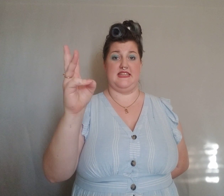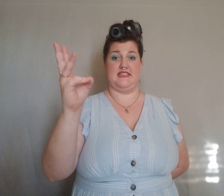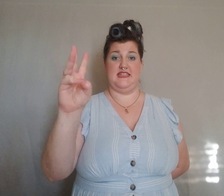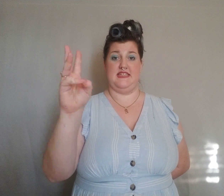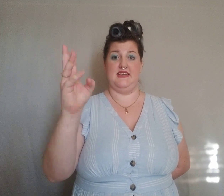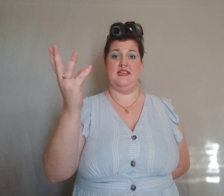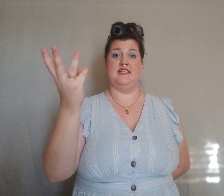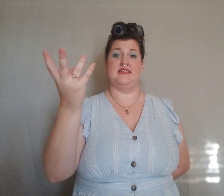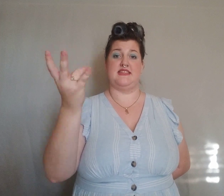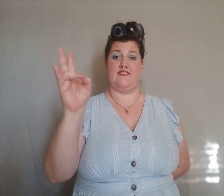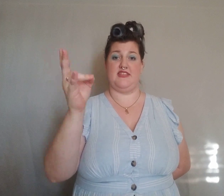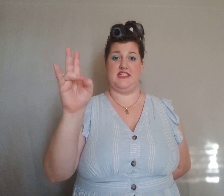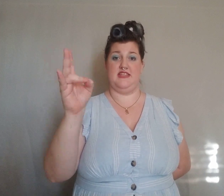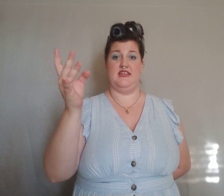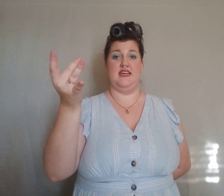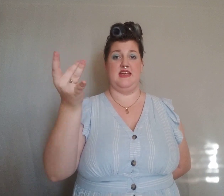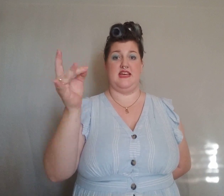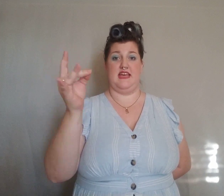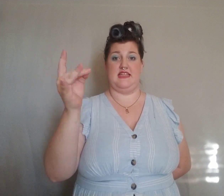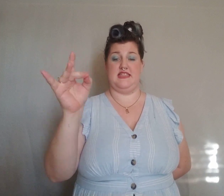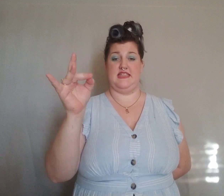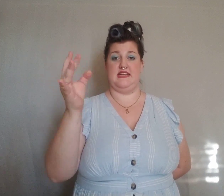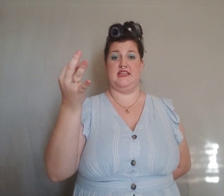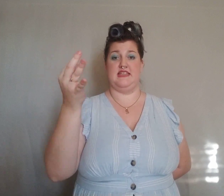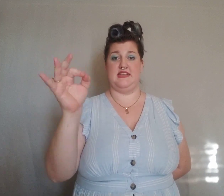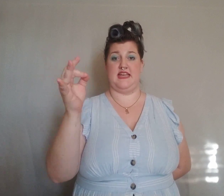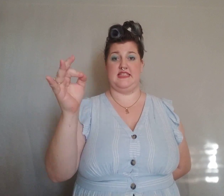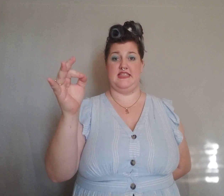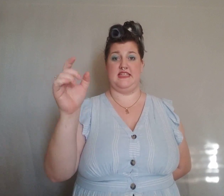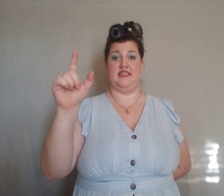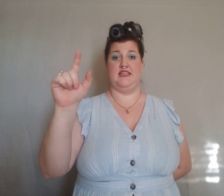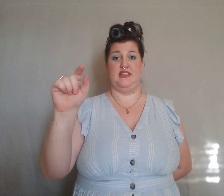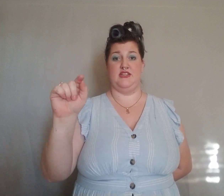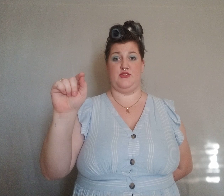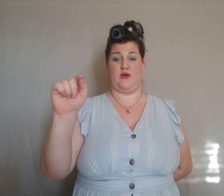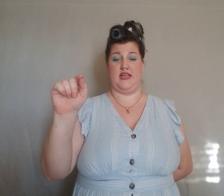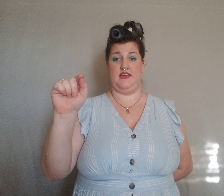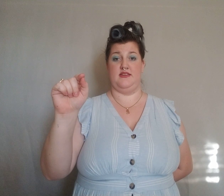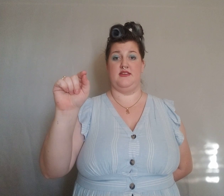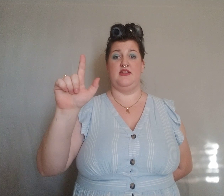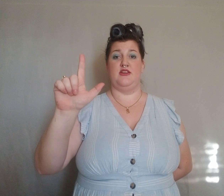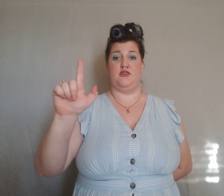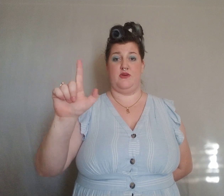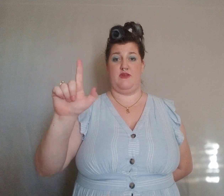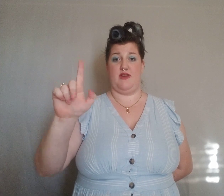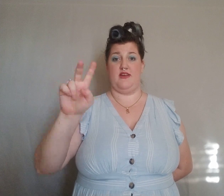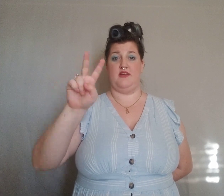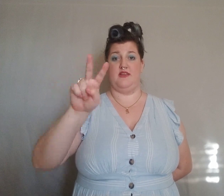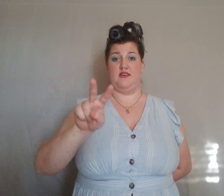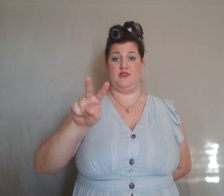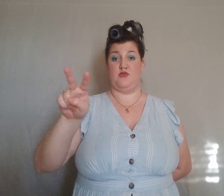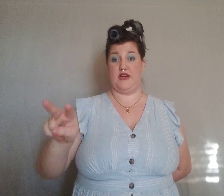16, 17, 18, 19, 20, 21,